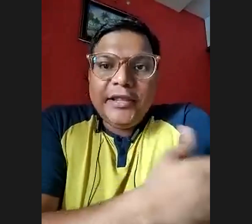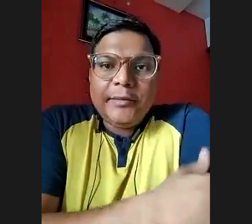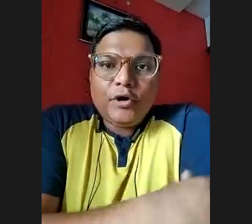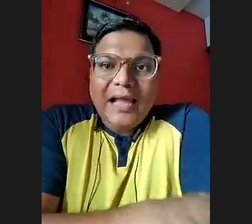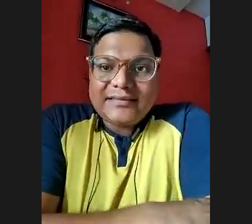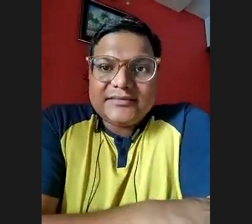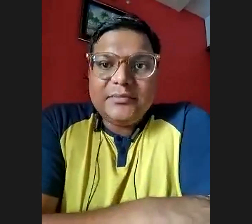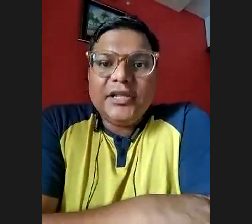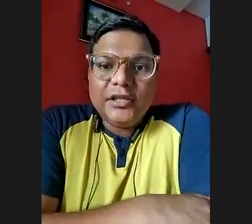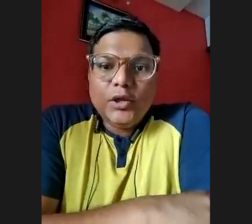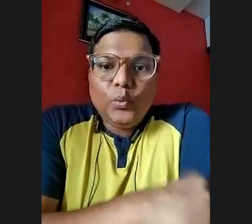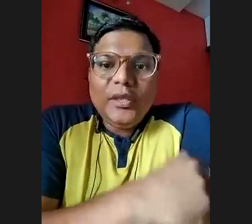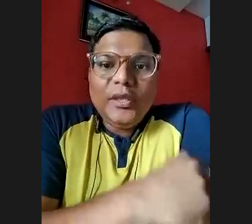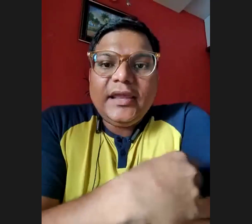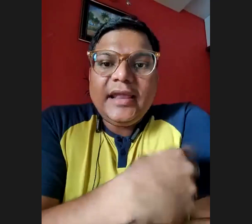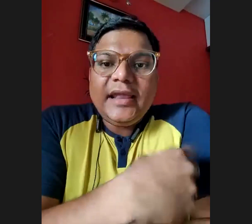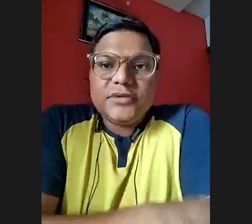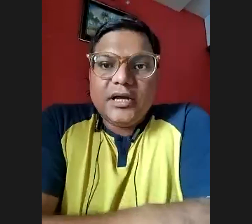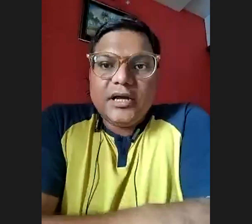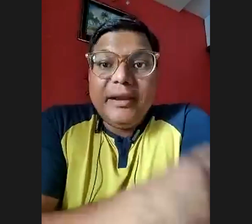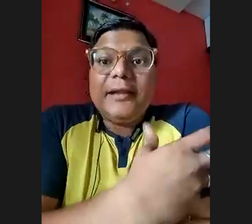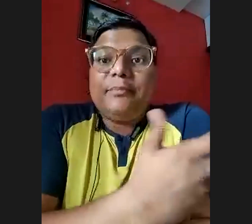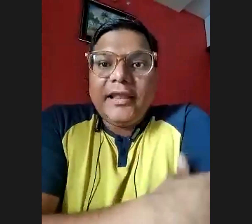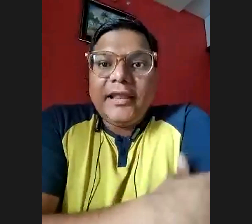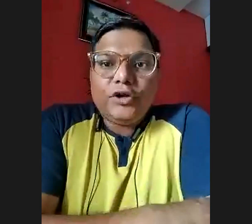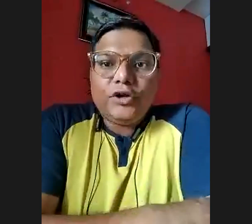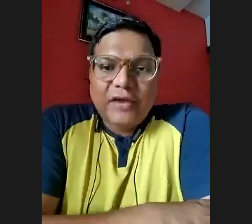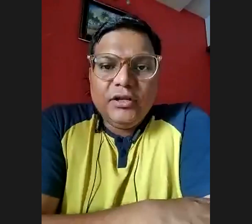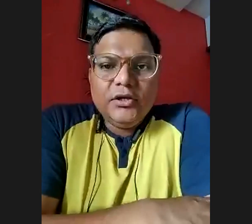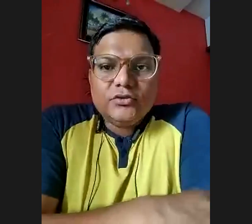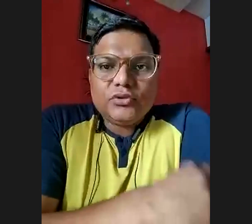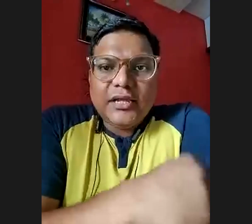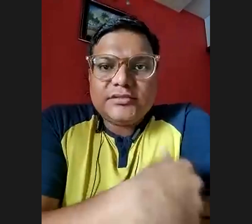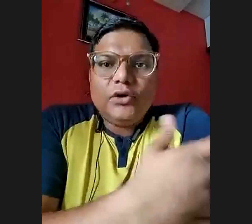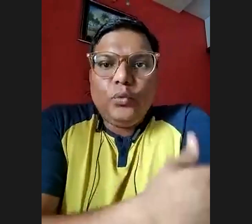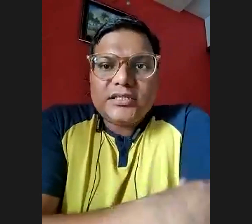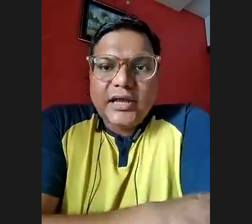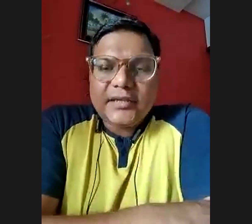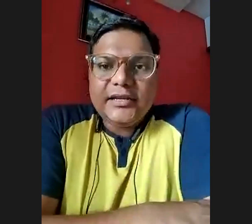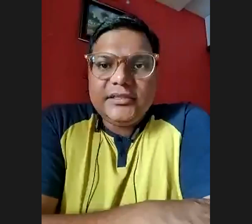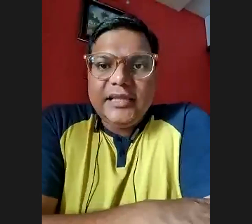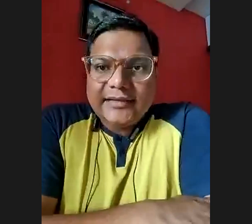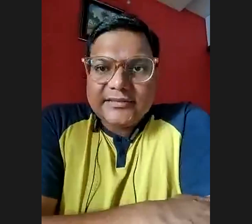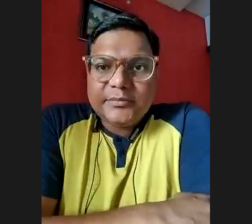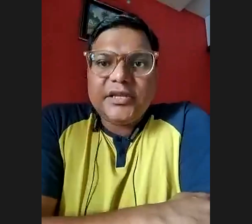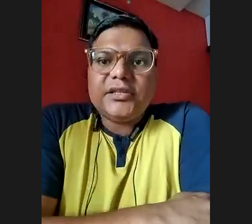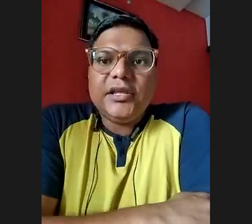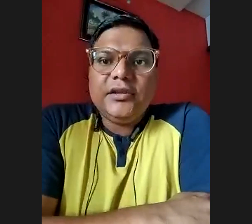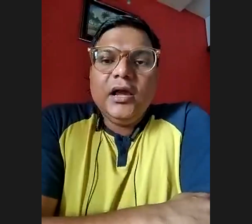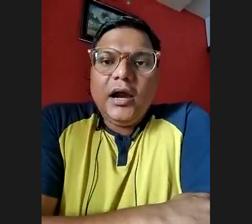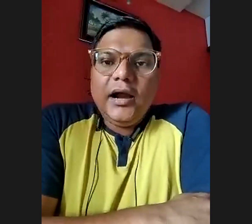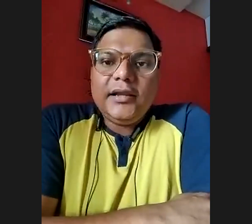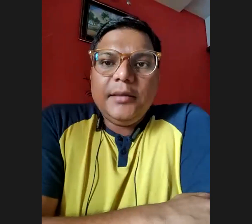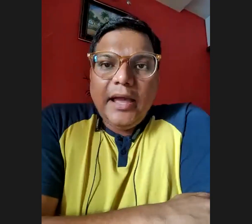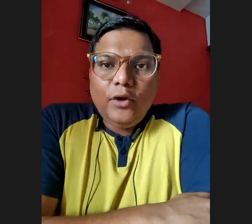probably depending upon our accessibility. We can have better planning for the travel. So that's how we started the accessibility